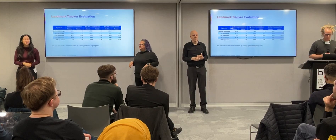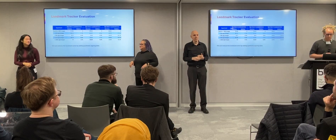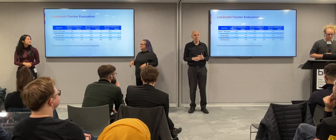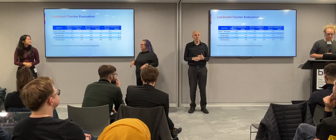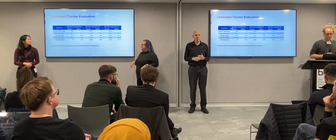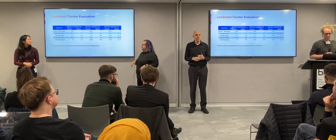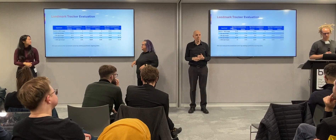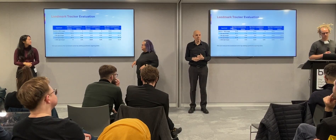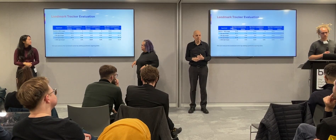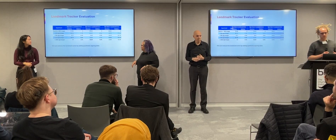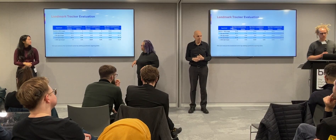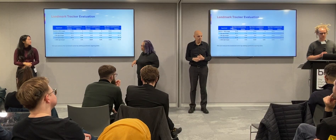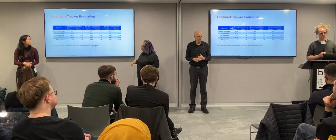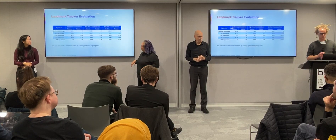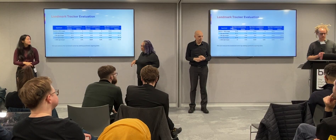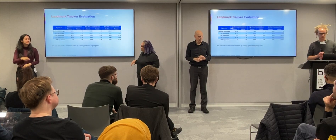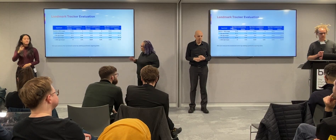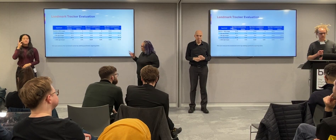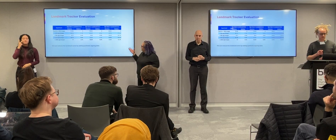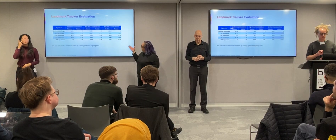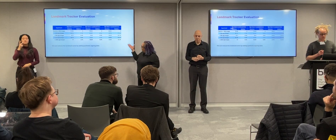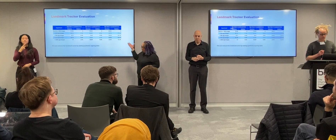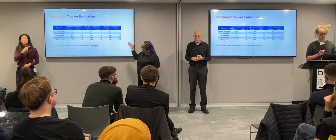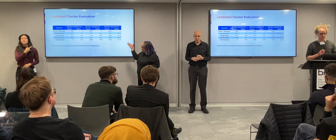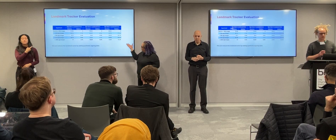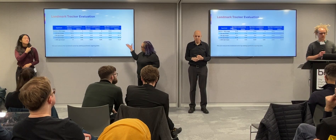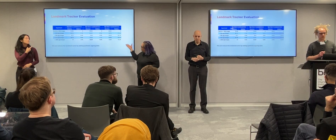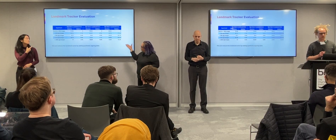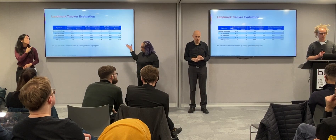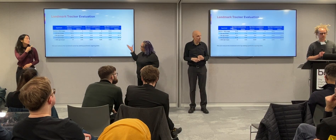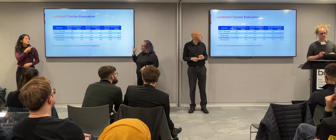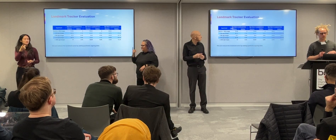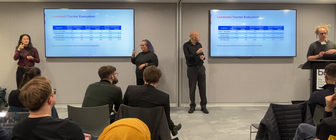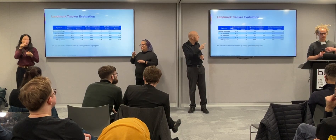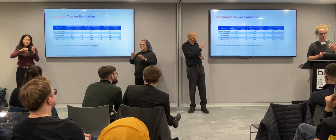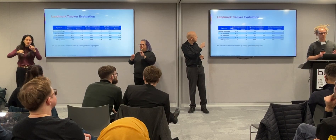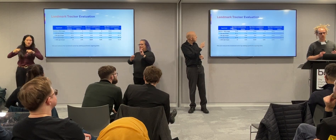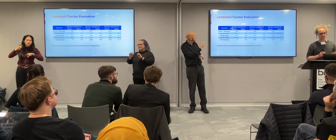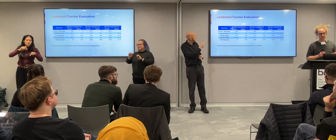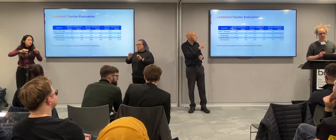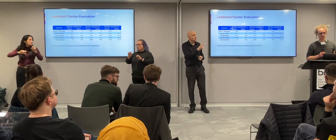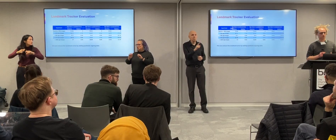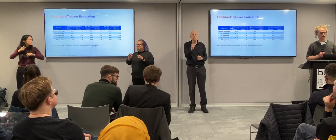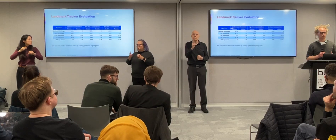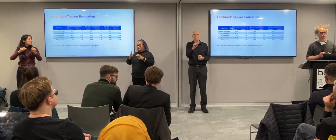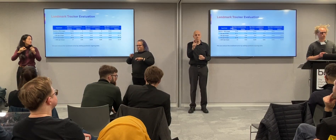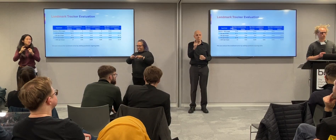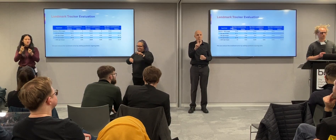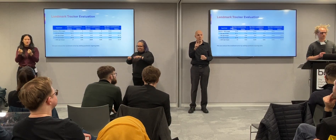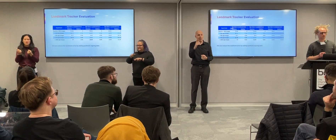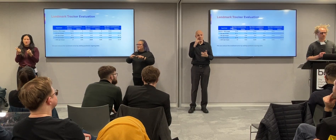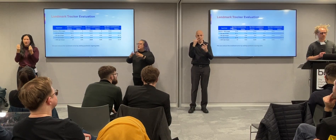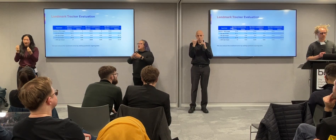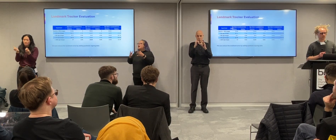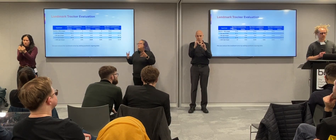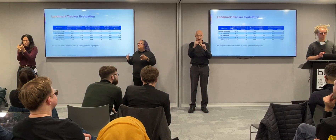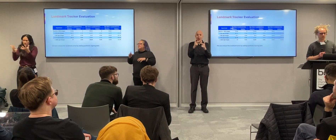So so here you see an experiment on the amount of data that we actually use